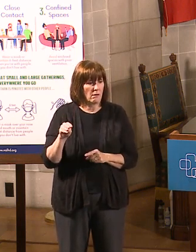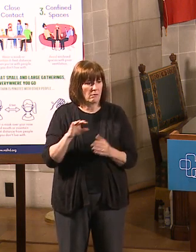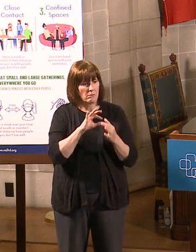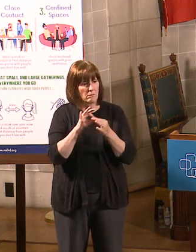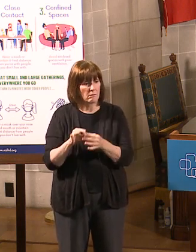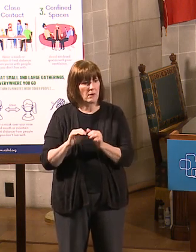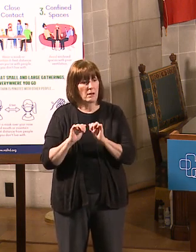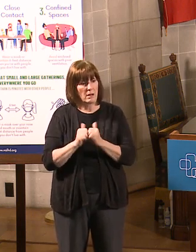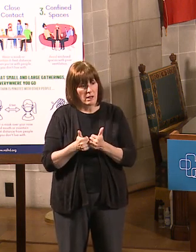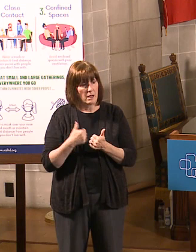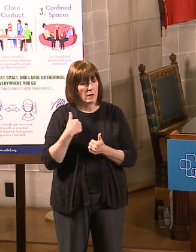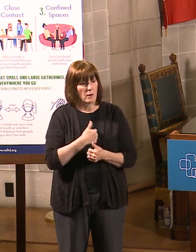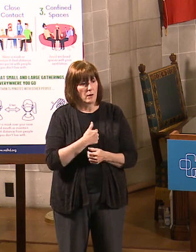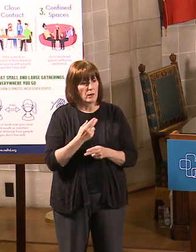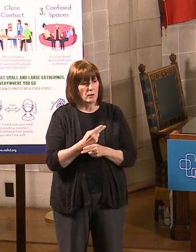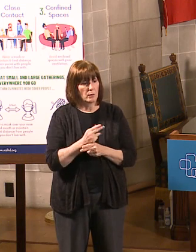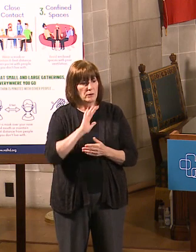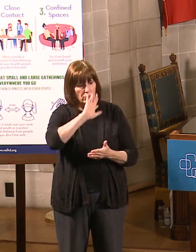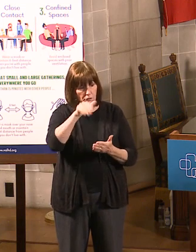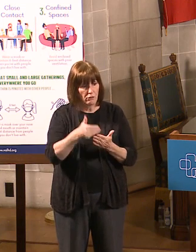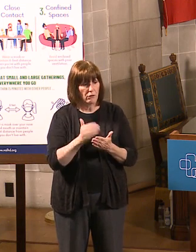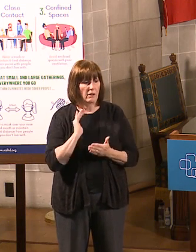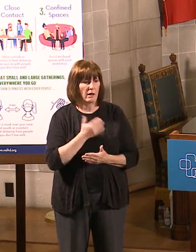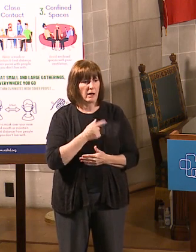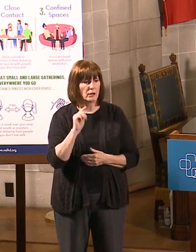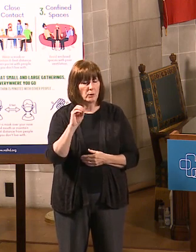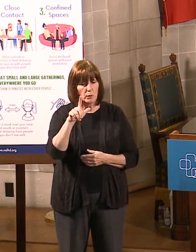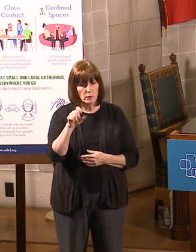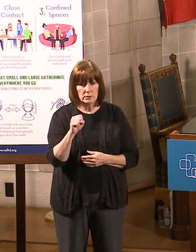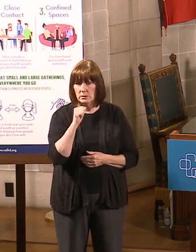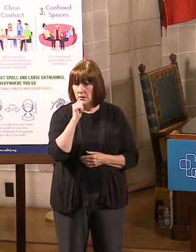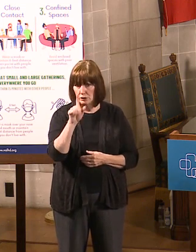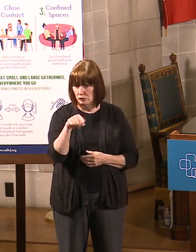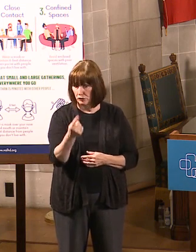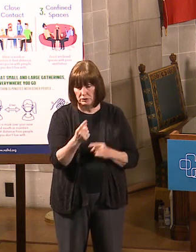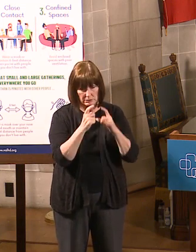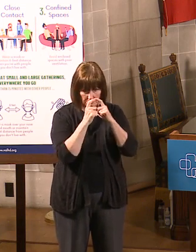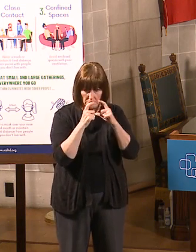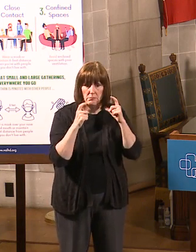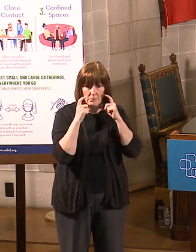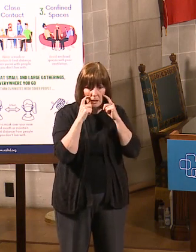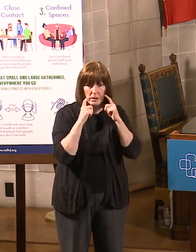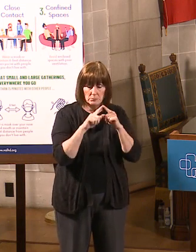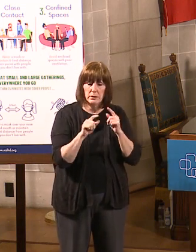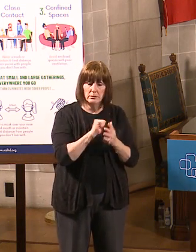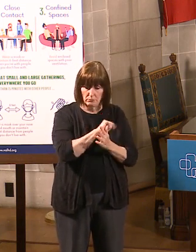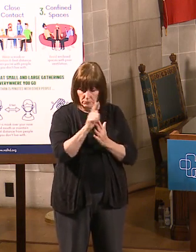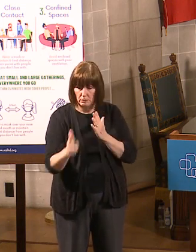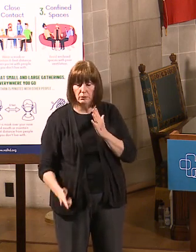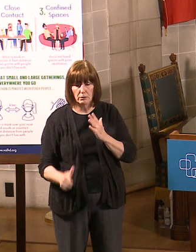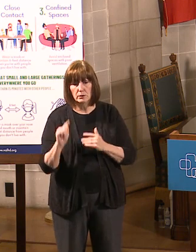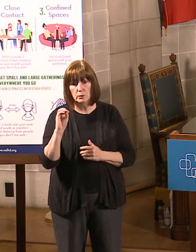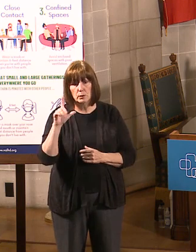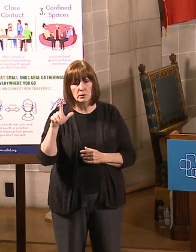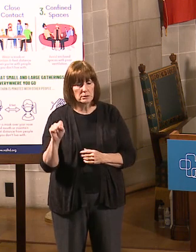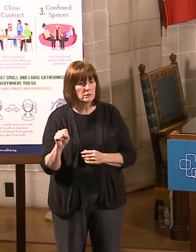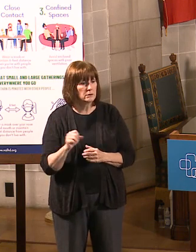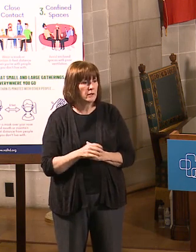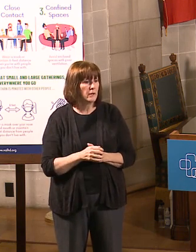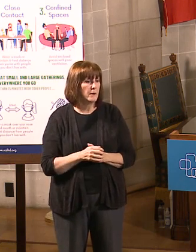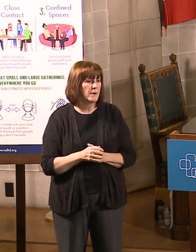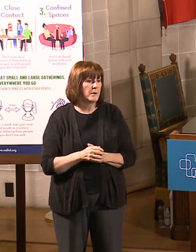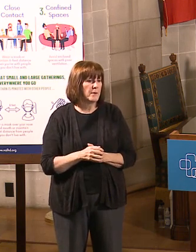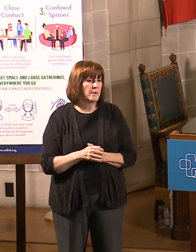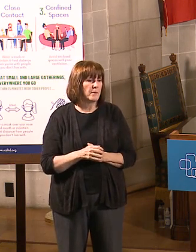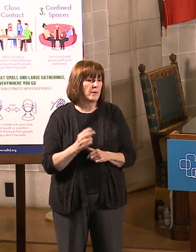how we're implementing all of our tools, masks are just one. They're not the only thing that are going to help us slow down the spread of the virus. It needs to be used